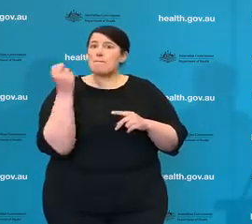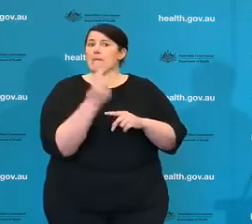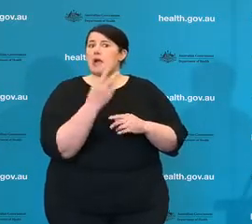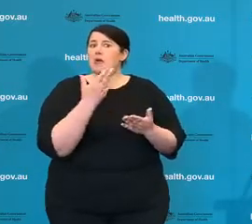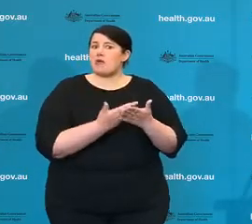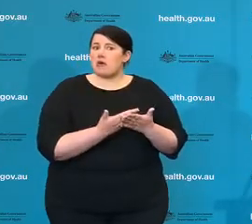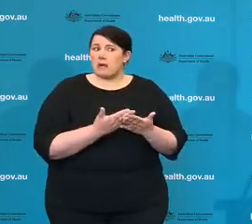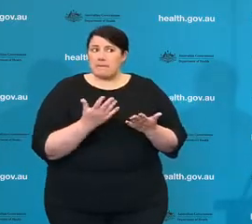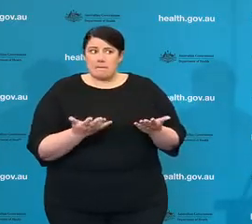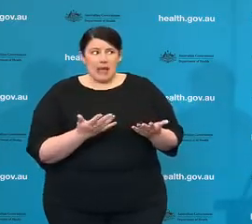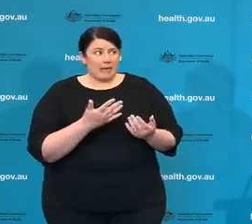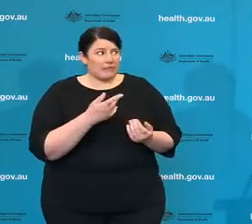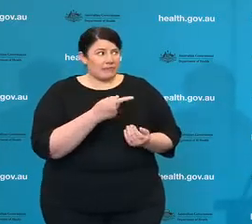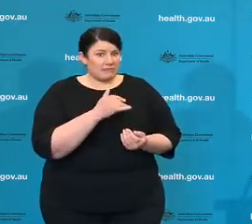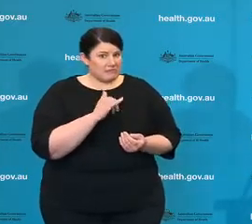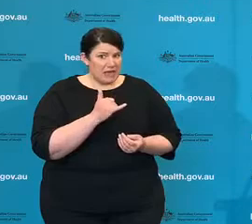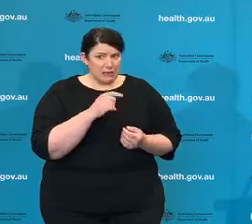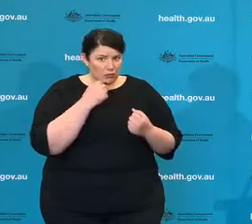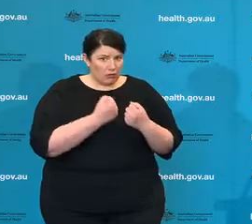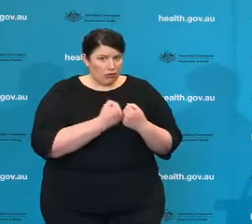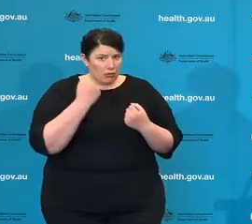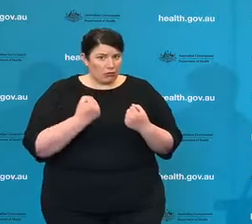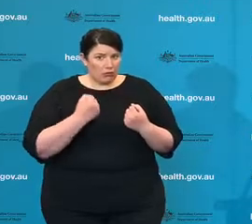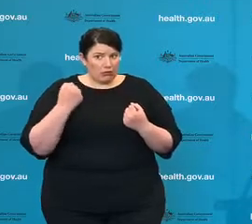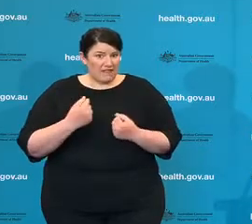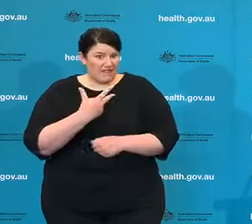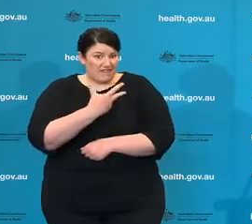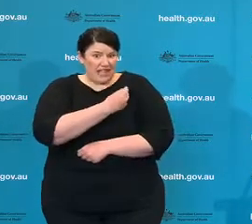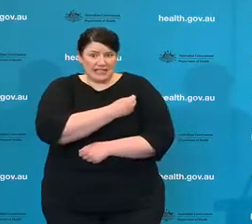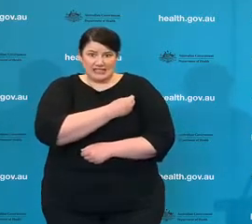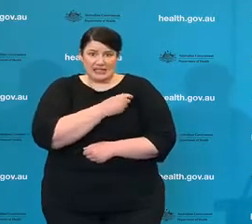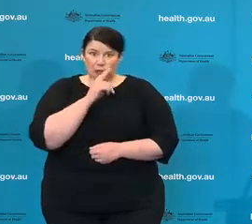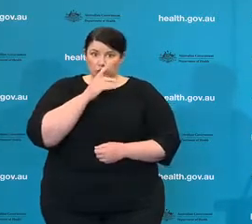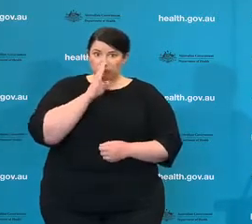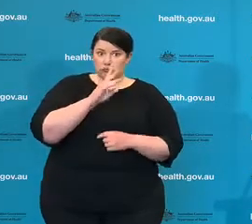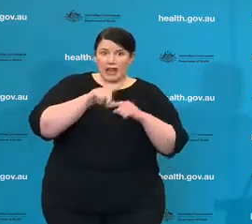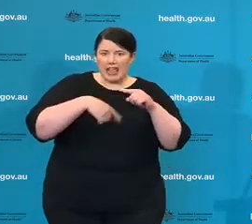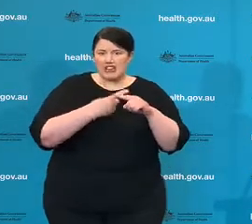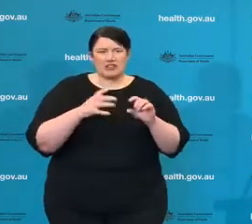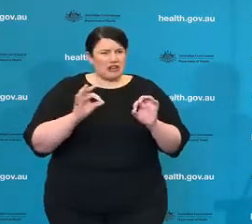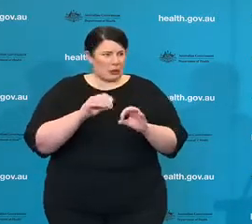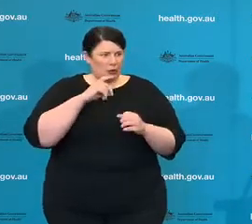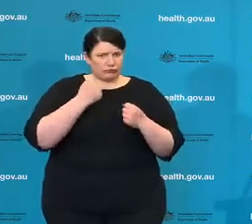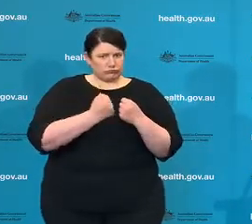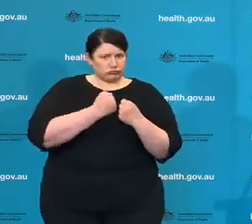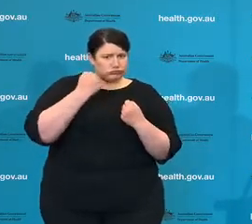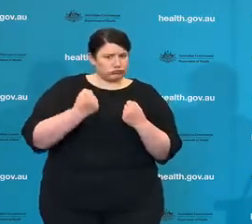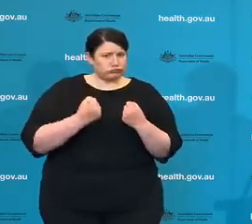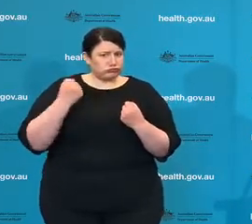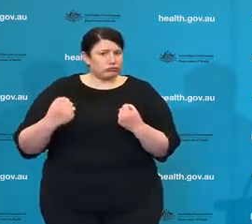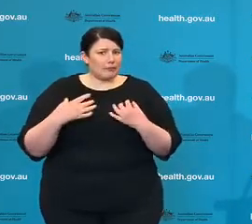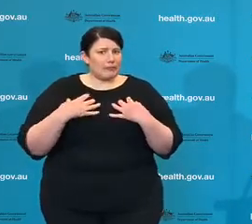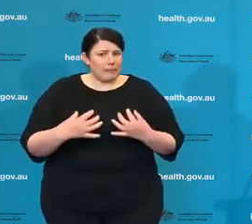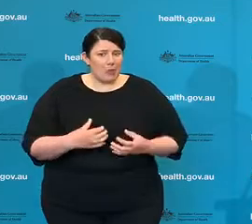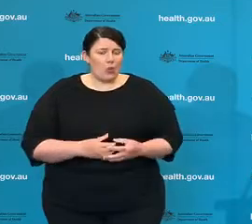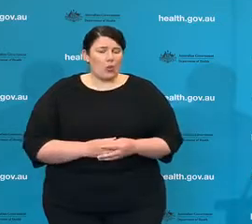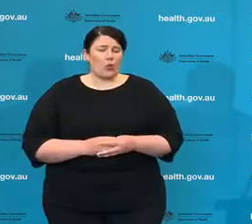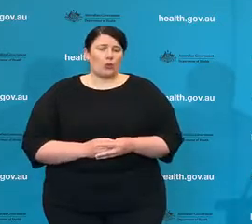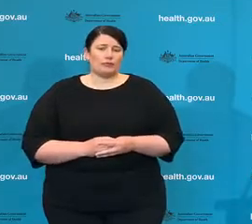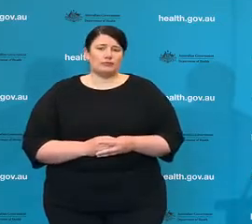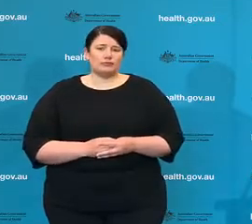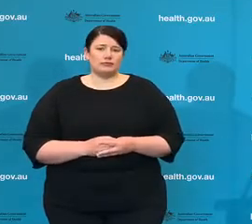could be some time before we find a vaccine, if at all? And do you think it should prompt a rethink on the rhetoric around